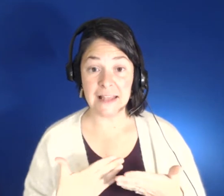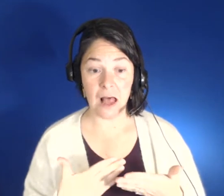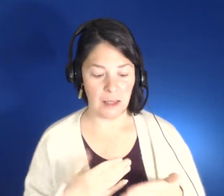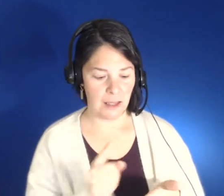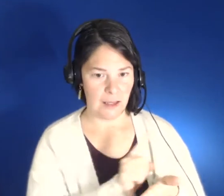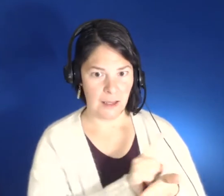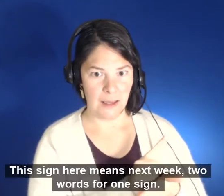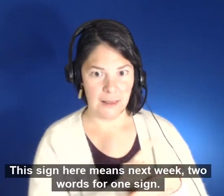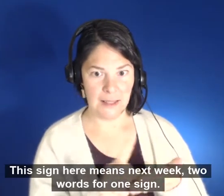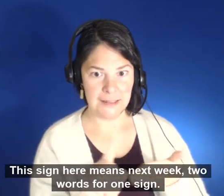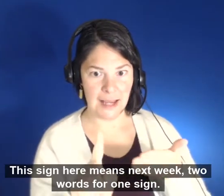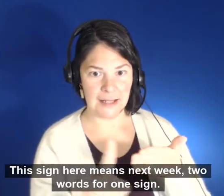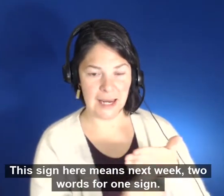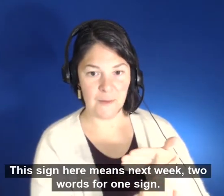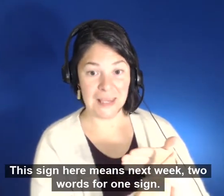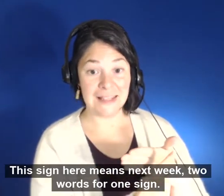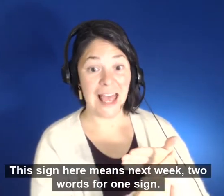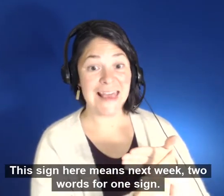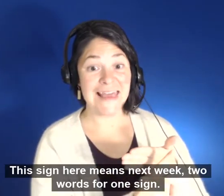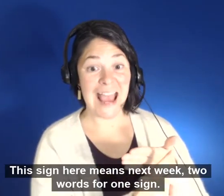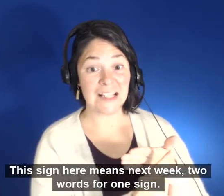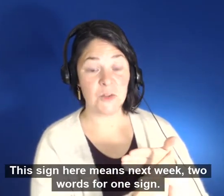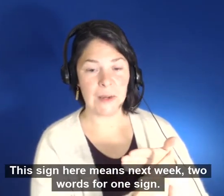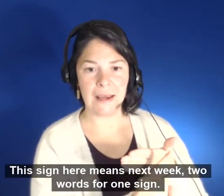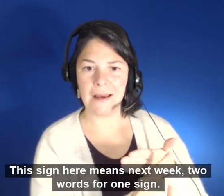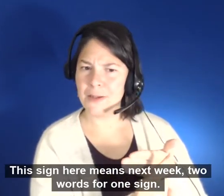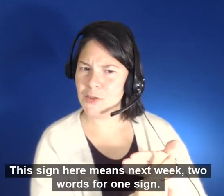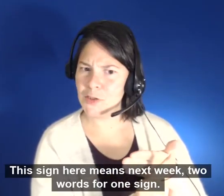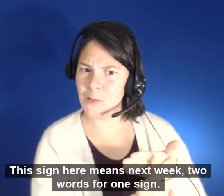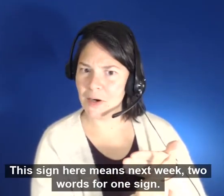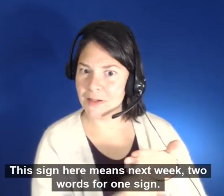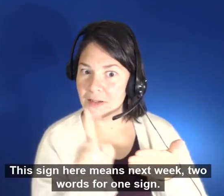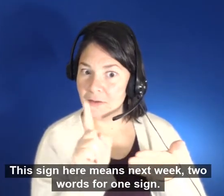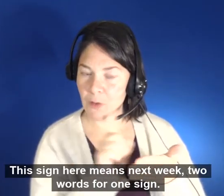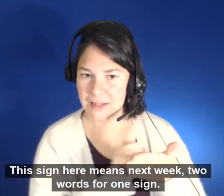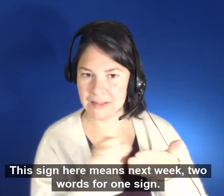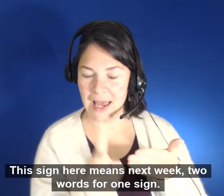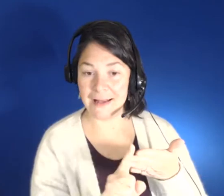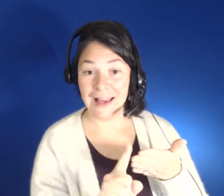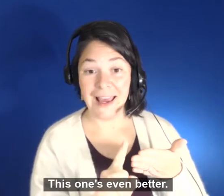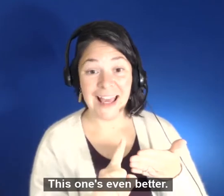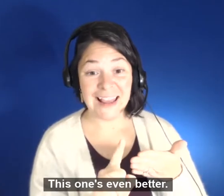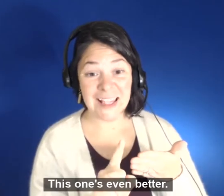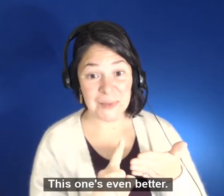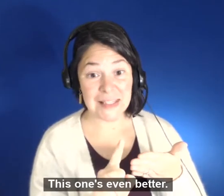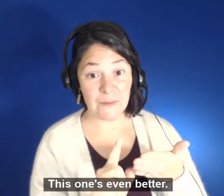ASL. This sign here means next week. 2 words for one side. And this one's even